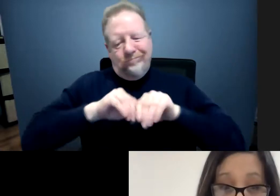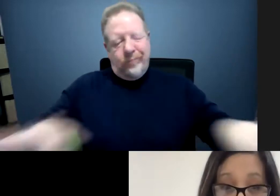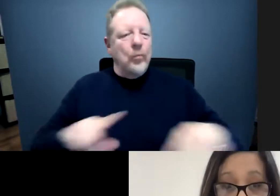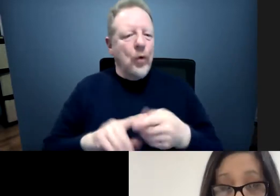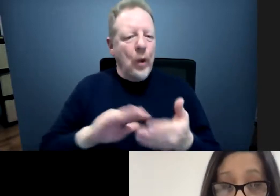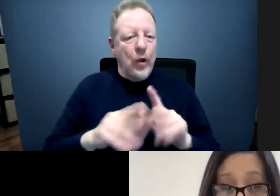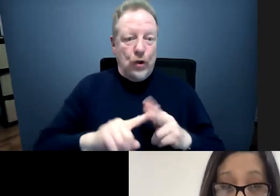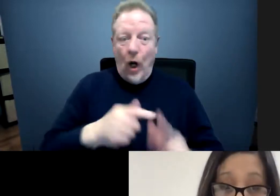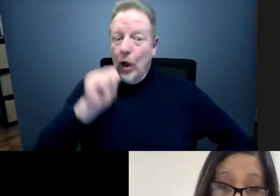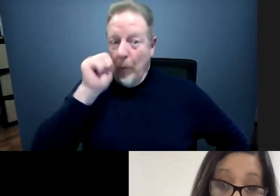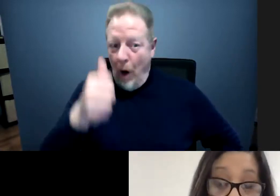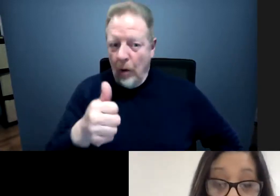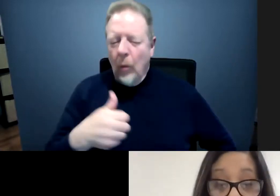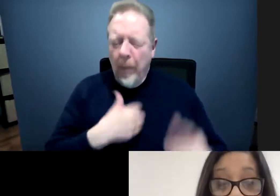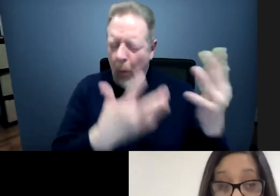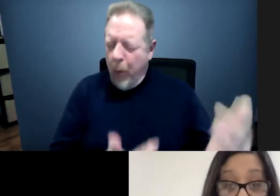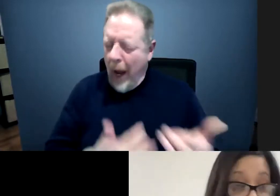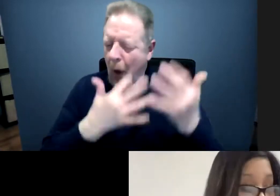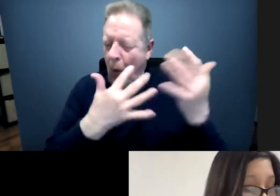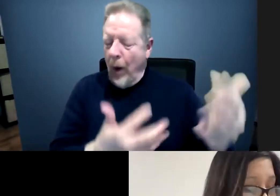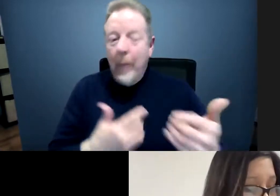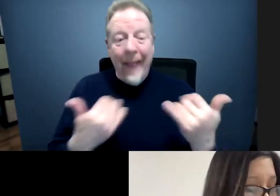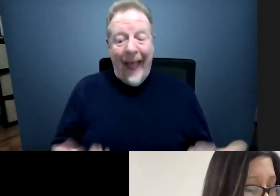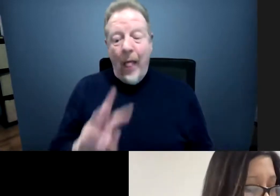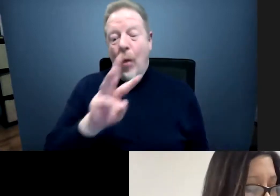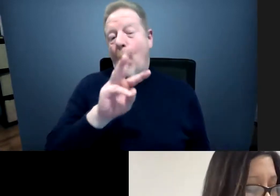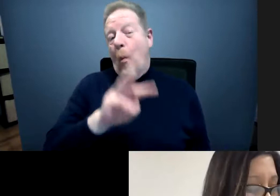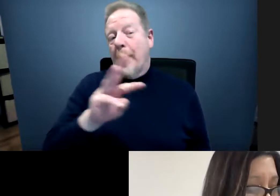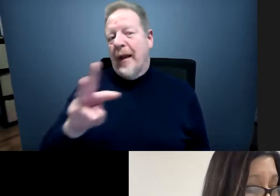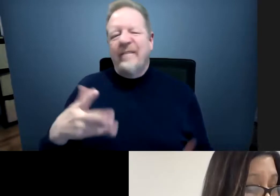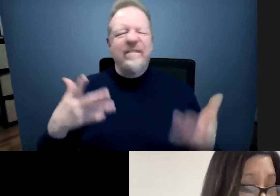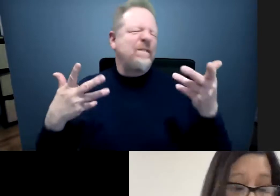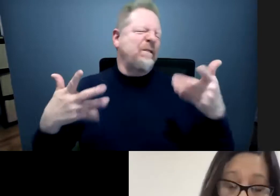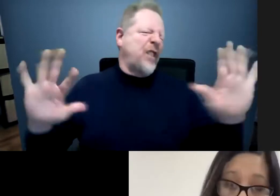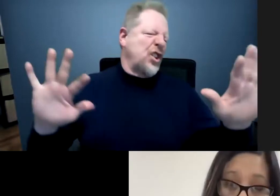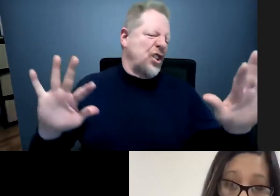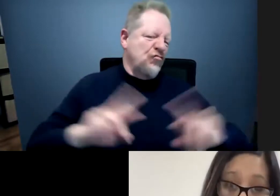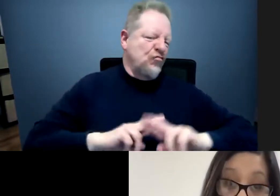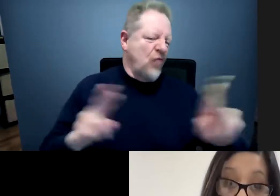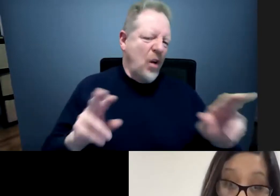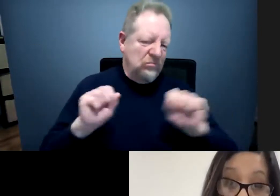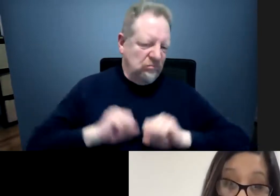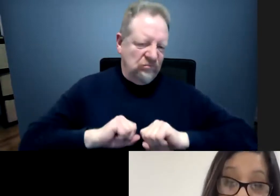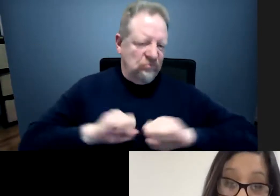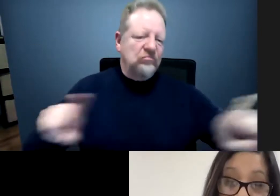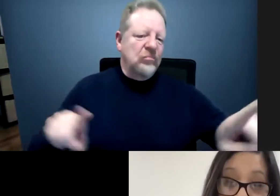that's been a long time coming, but the website is ready. So all we have left for Project Goal 1 is